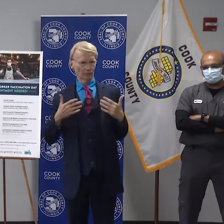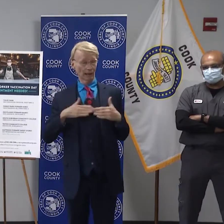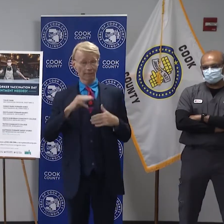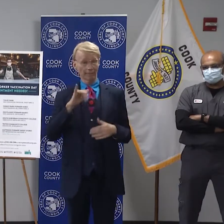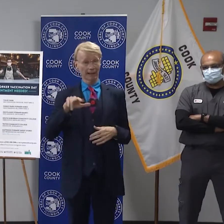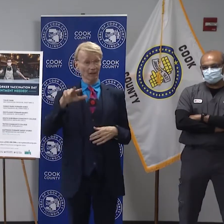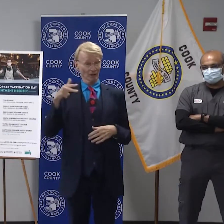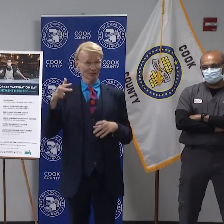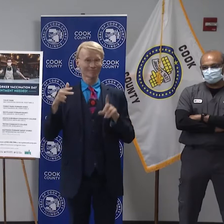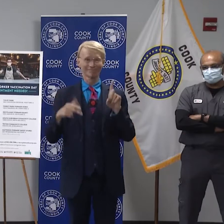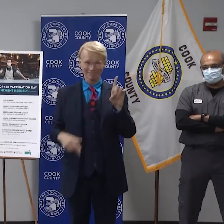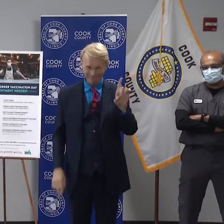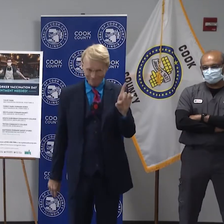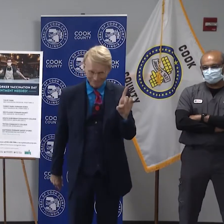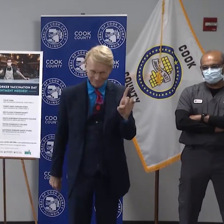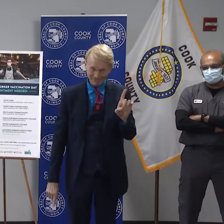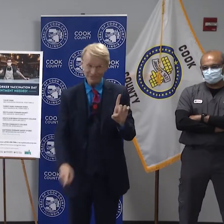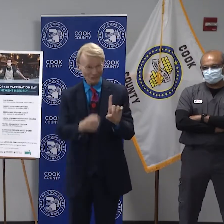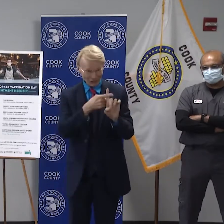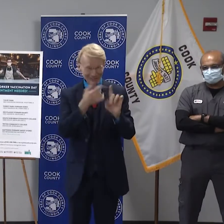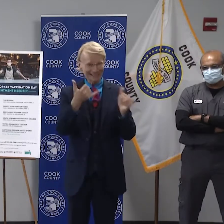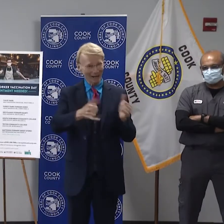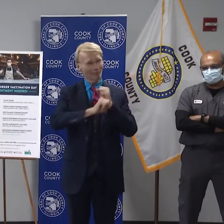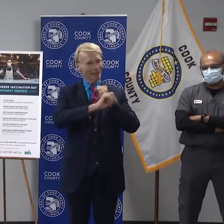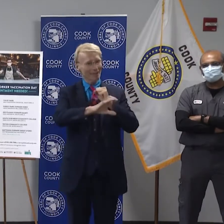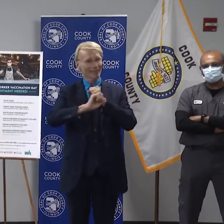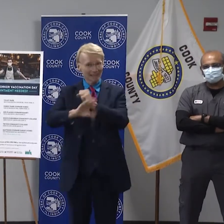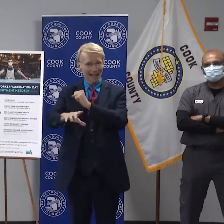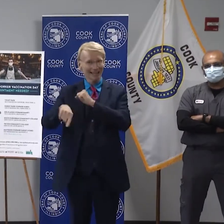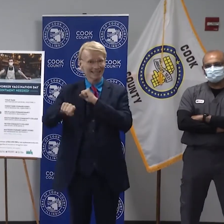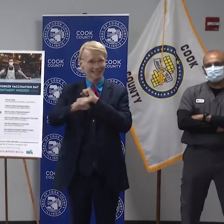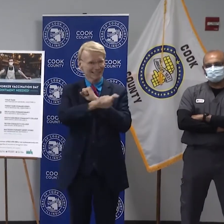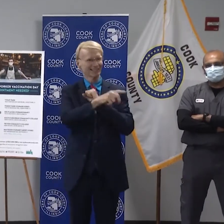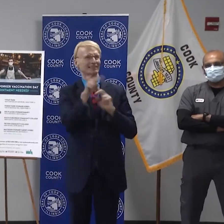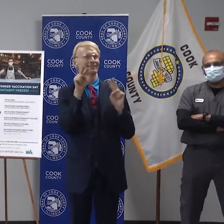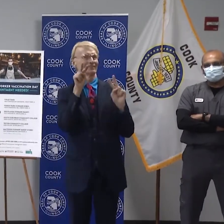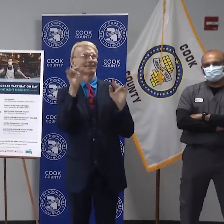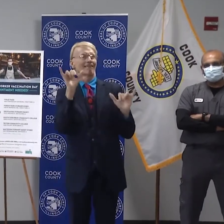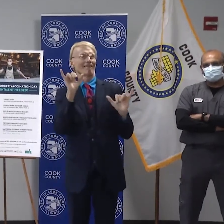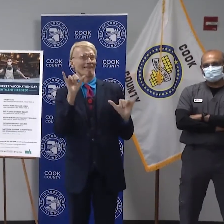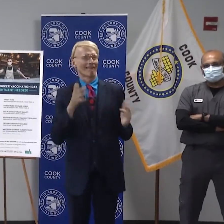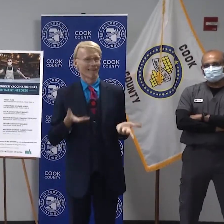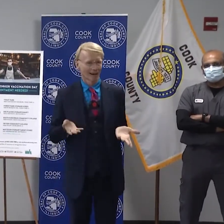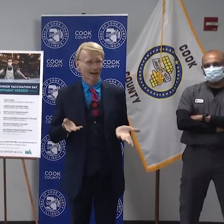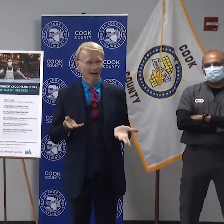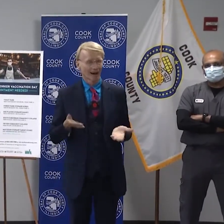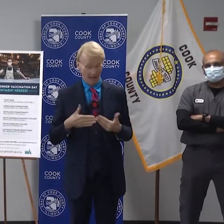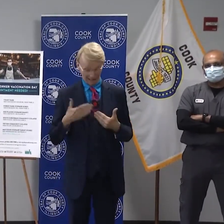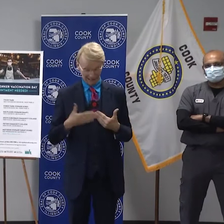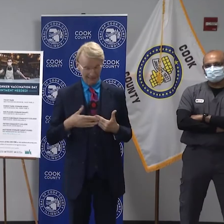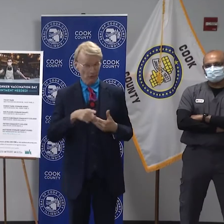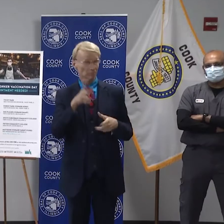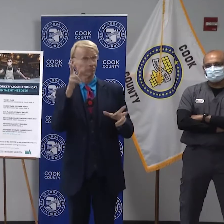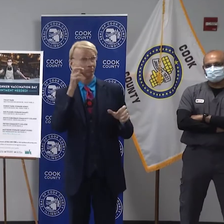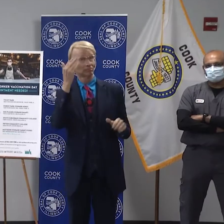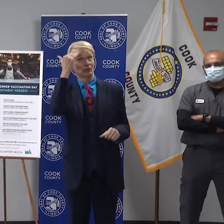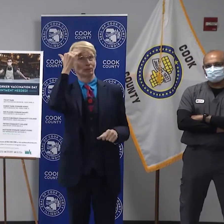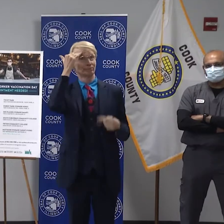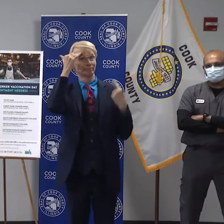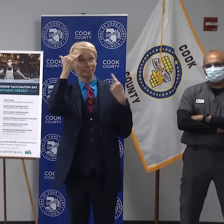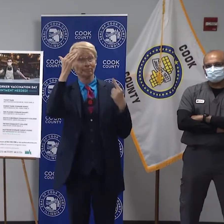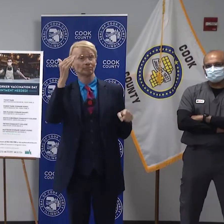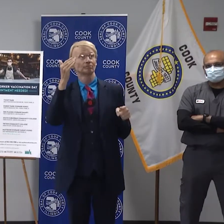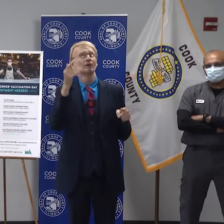Well, the first thing we're doing is publicizing it and asking all who see or hear of